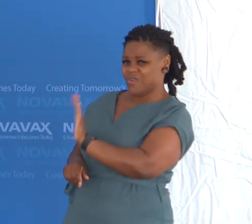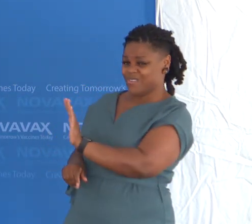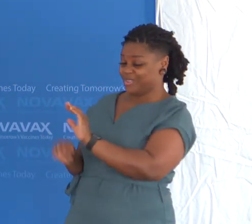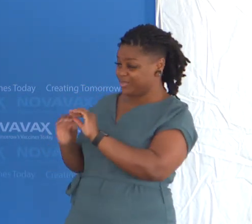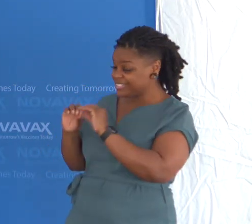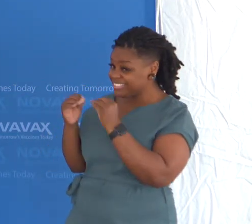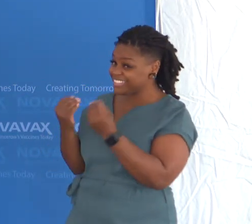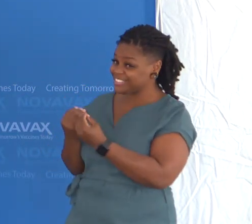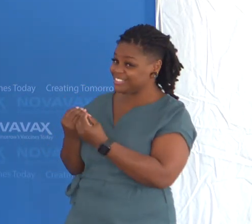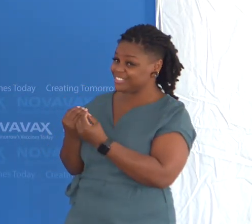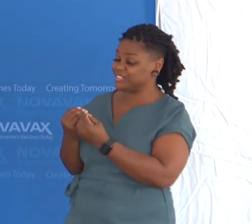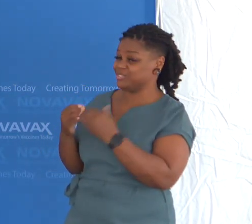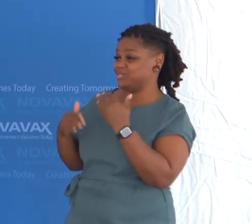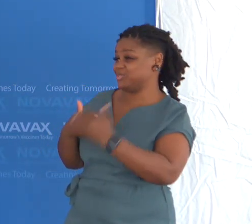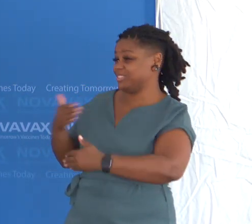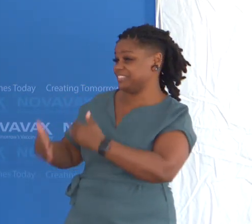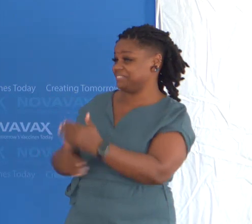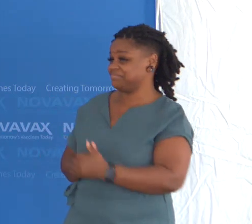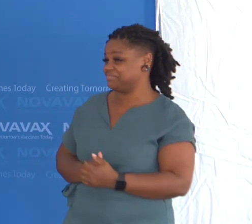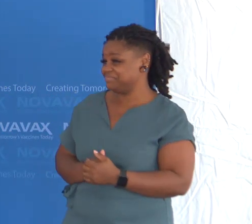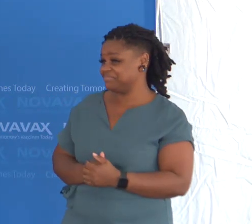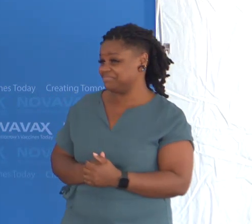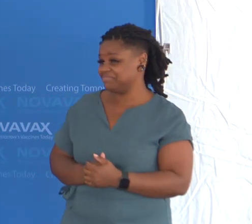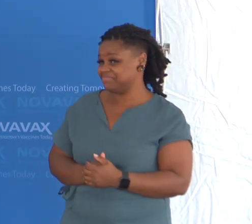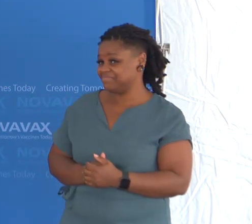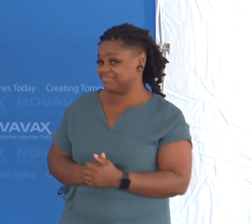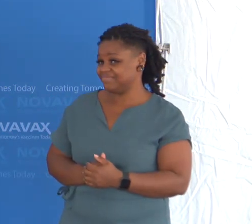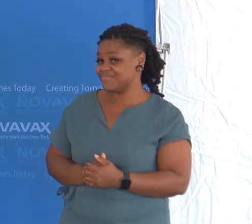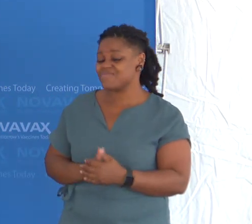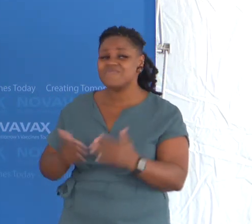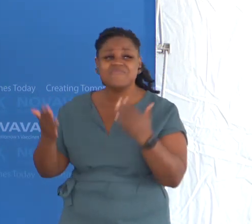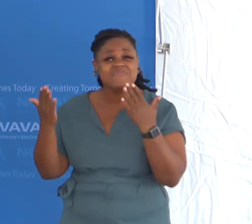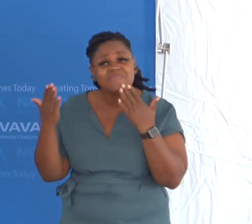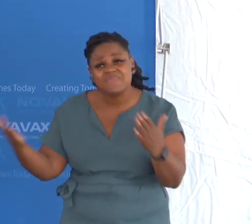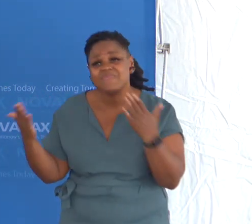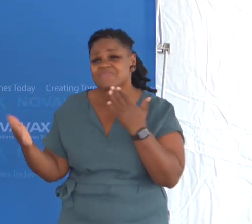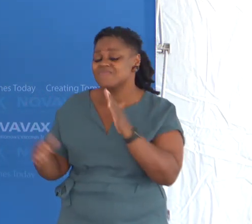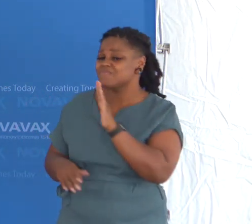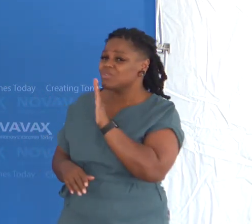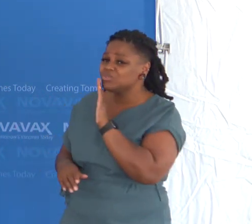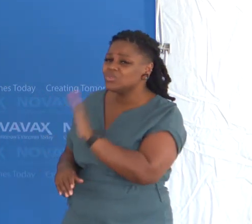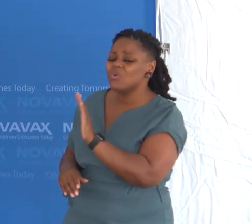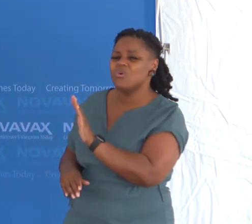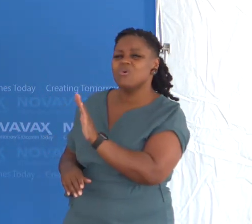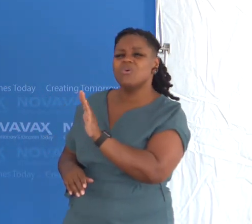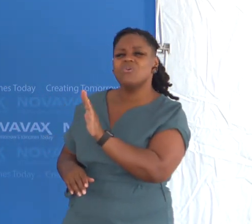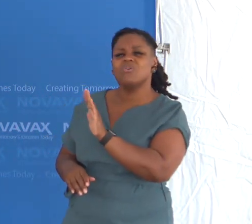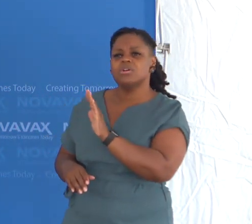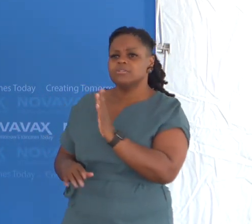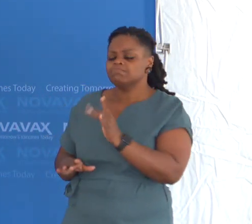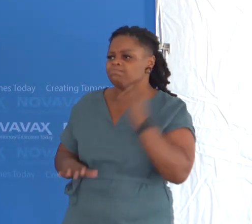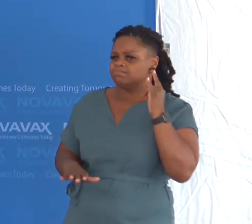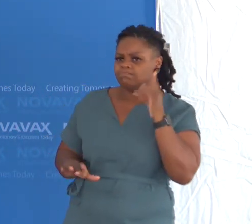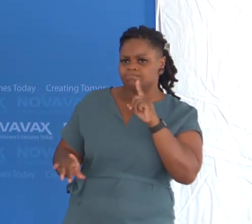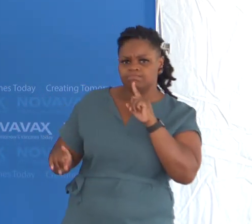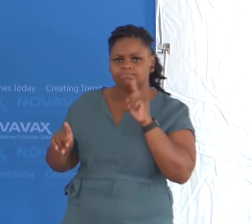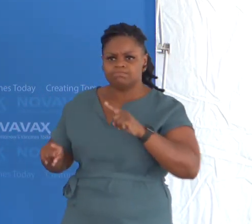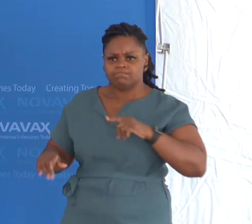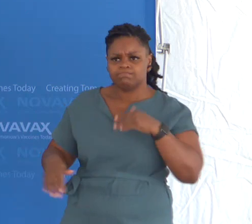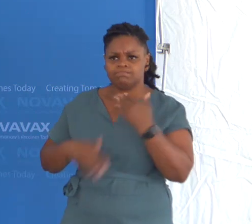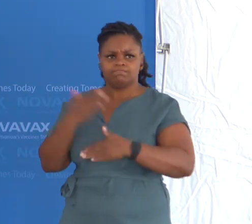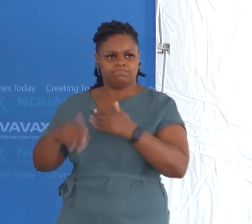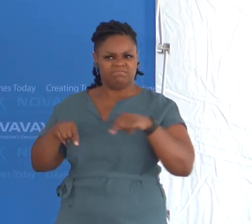incredible team is doing here. So thank you for your swift and immediate response to this crisis, for